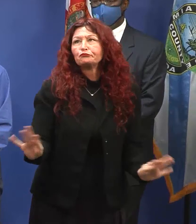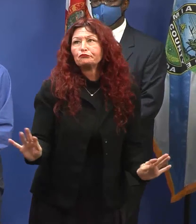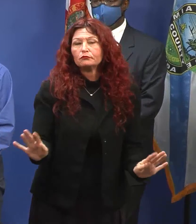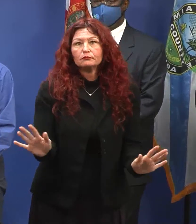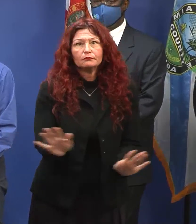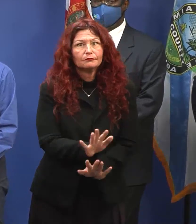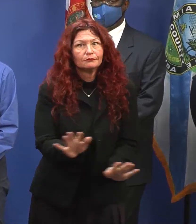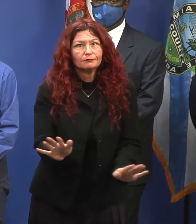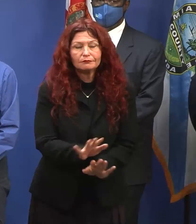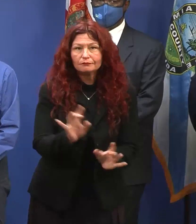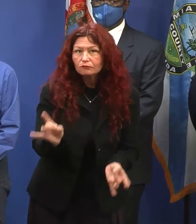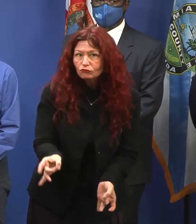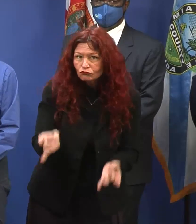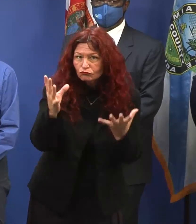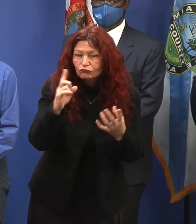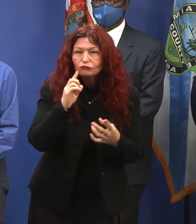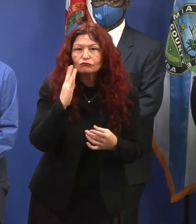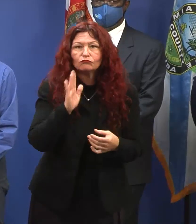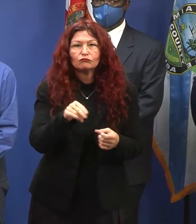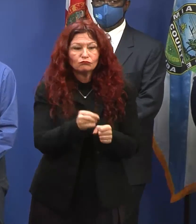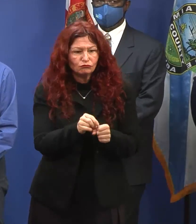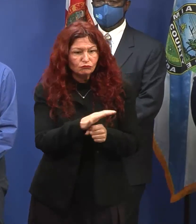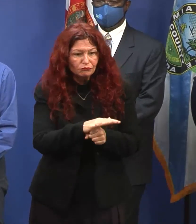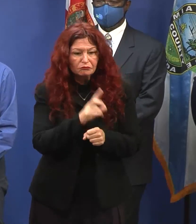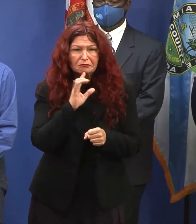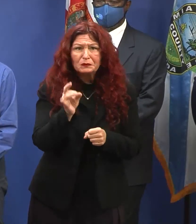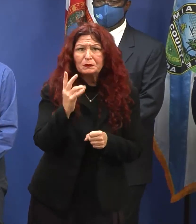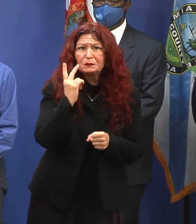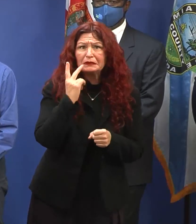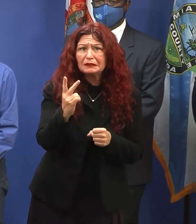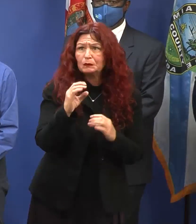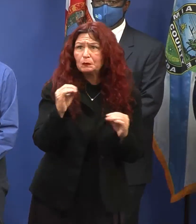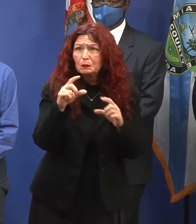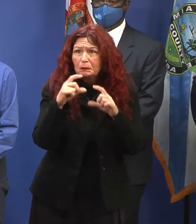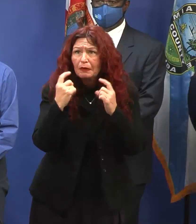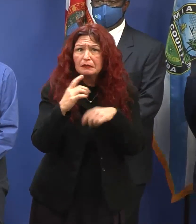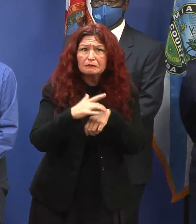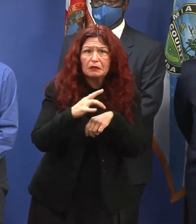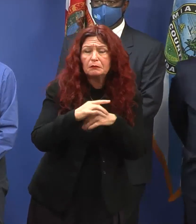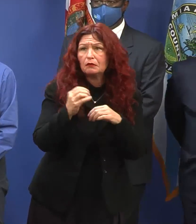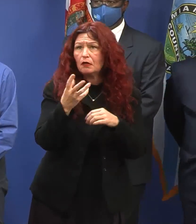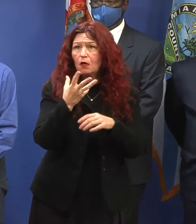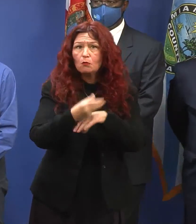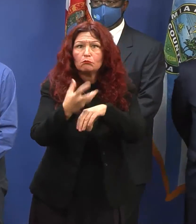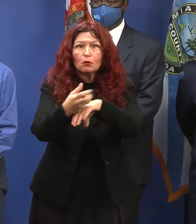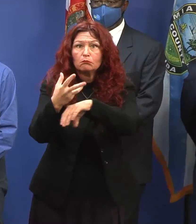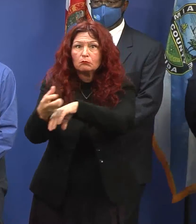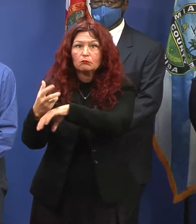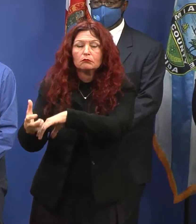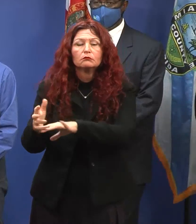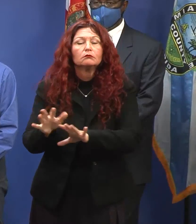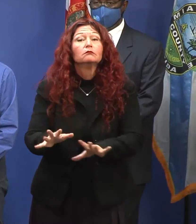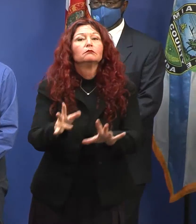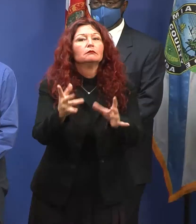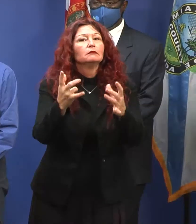know how difficult it is to get supplies at the last minute. It's time to start stocking up on the things that are needed.